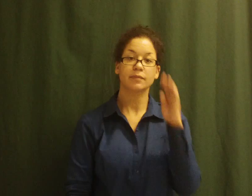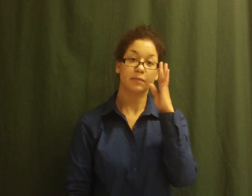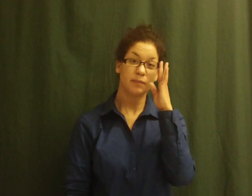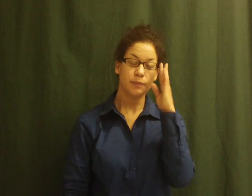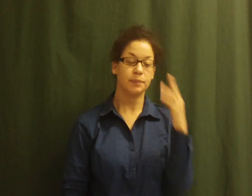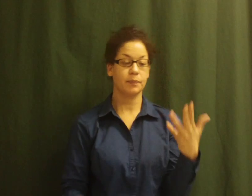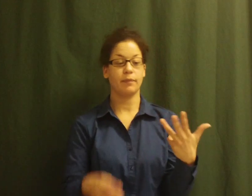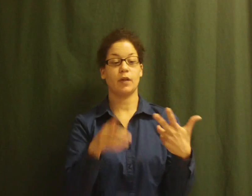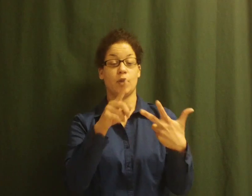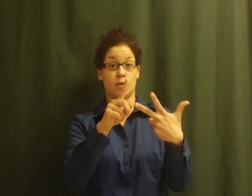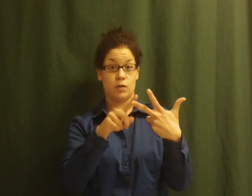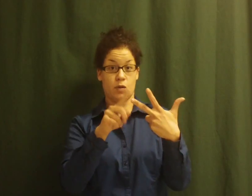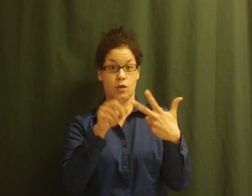Utility.